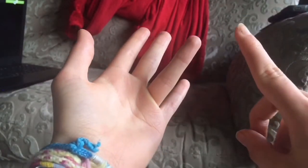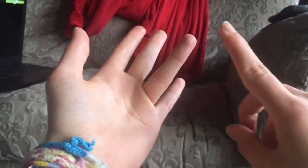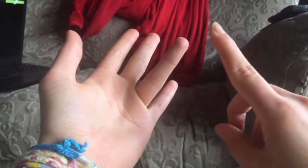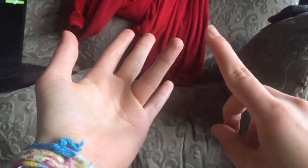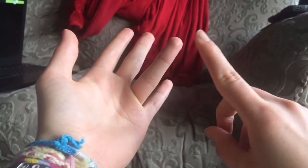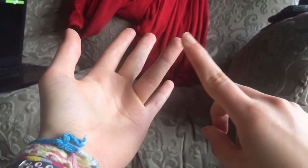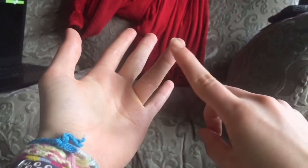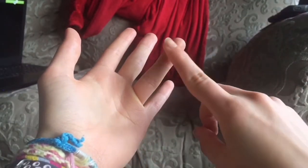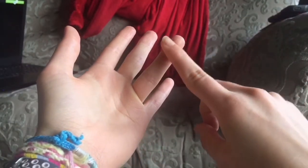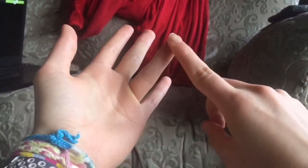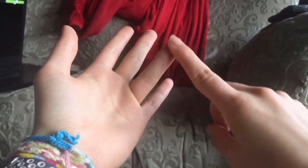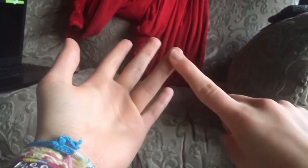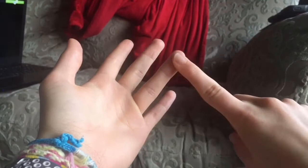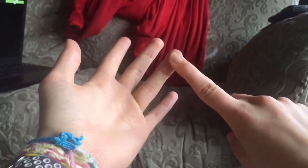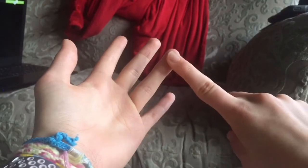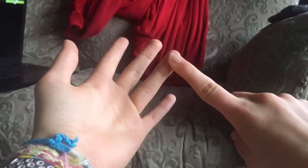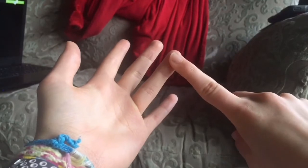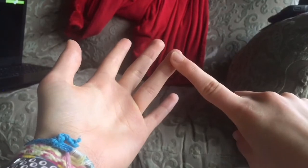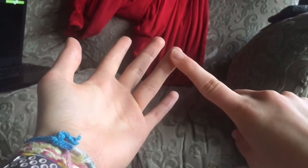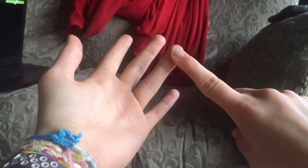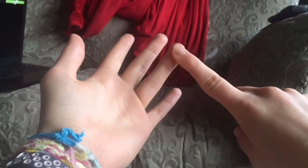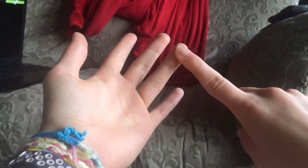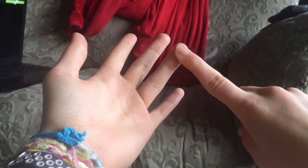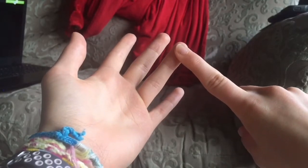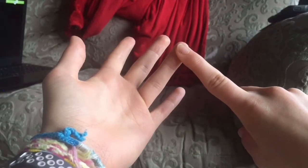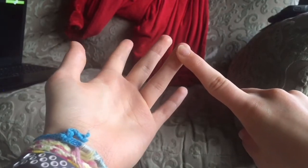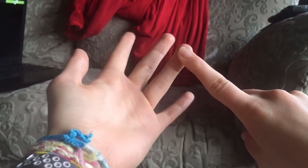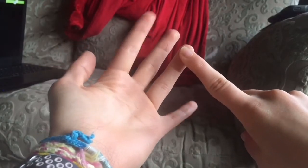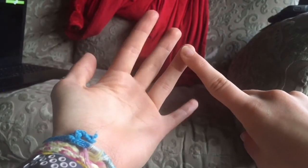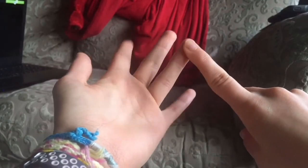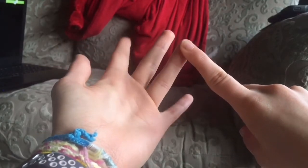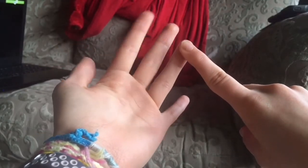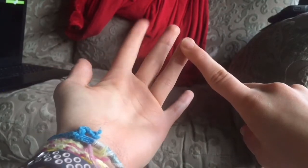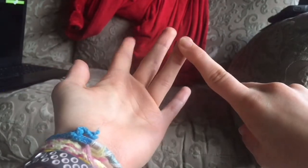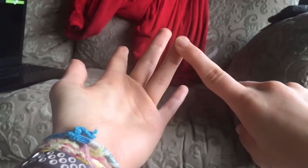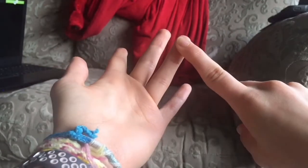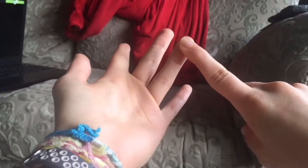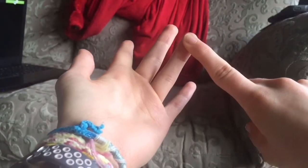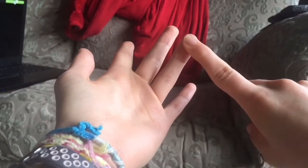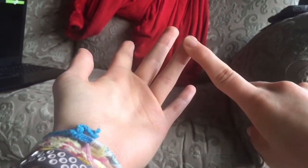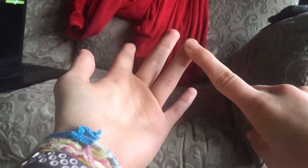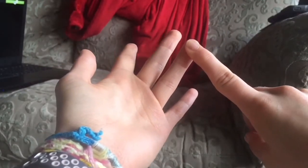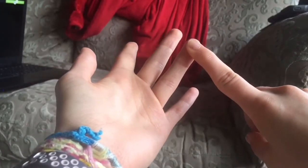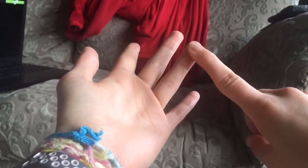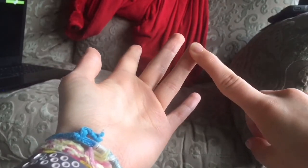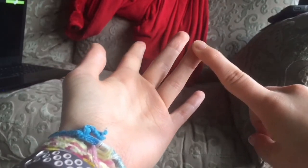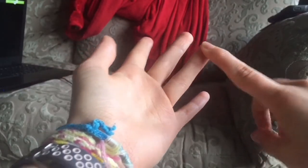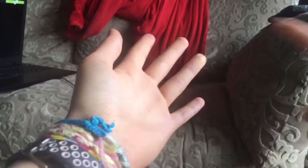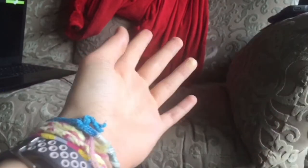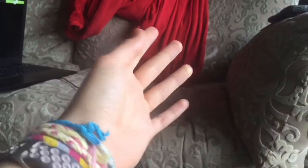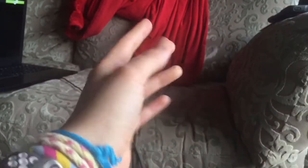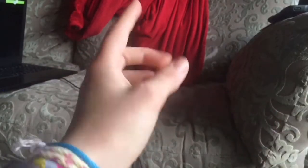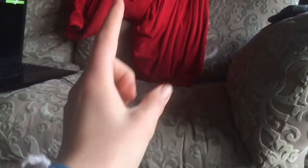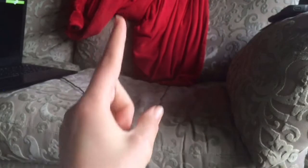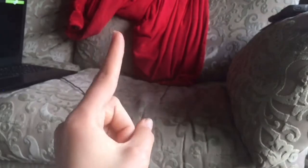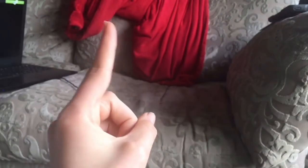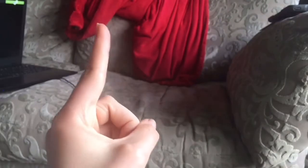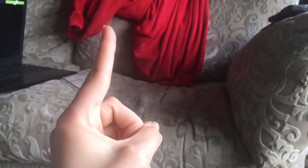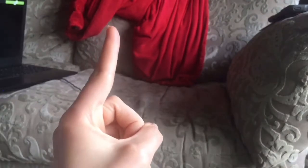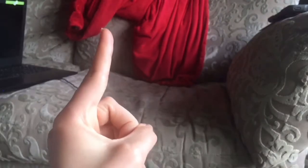pointing finger, and we're going to do the same. I'm going to make them meet while the other ones are all stretched out. Then for P, we're going to take our